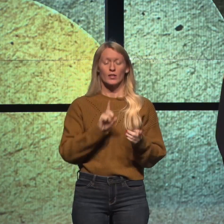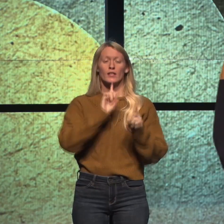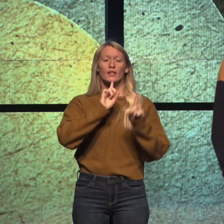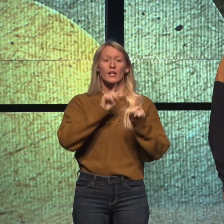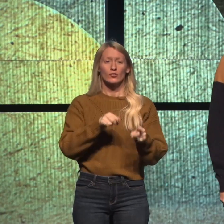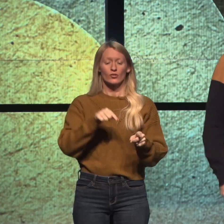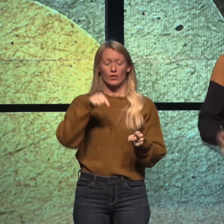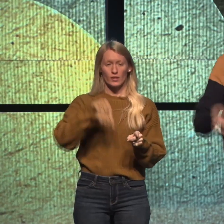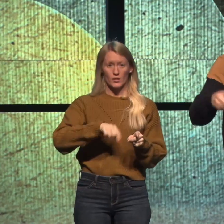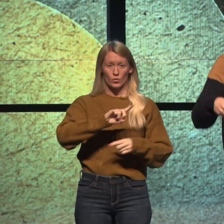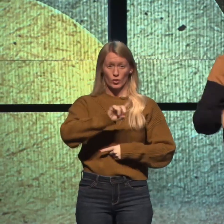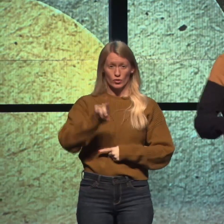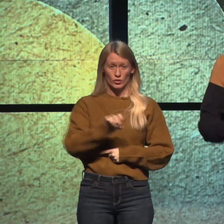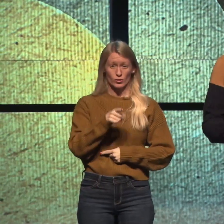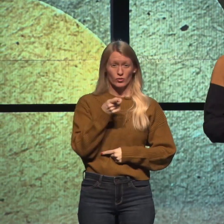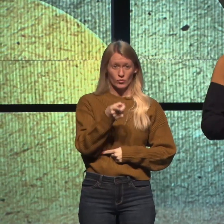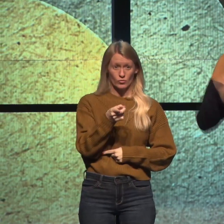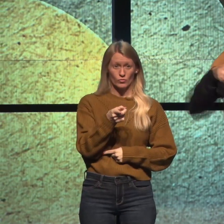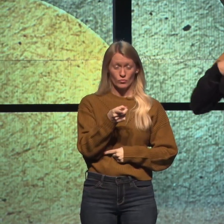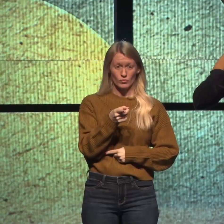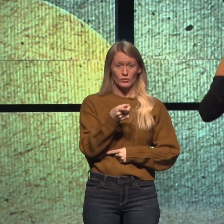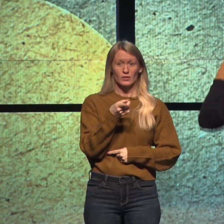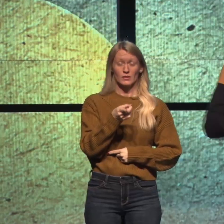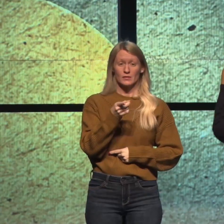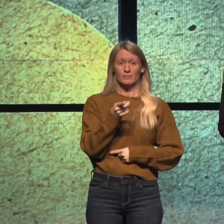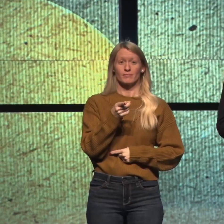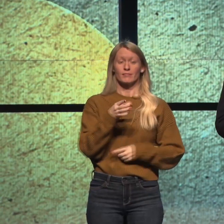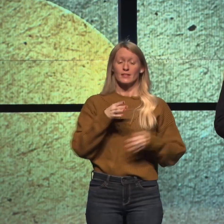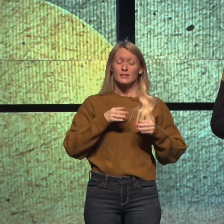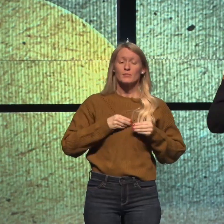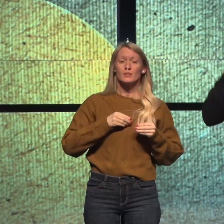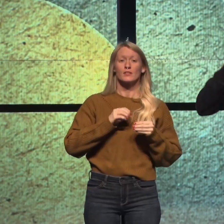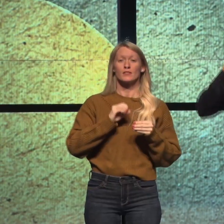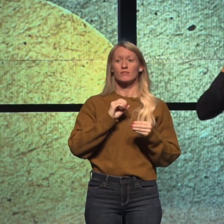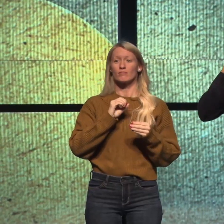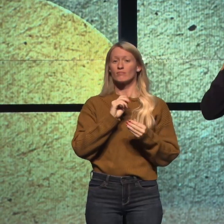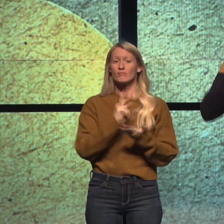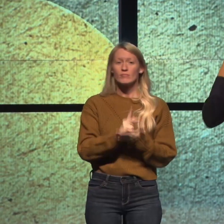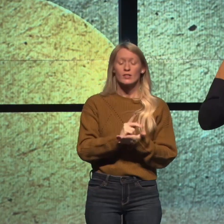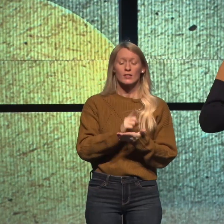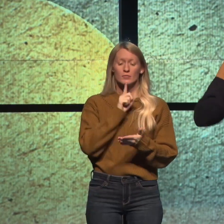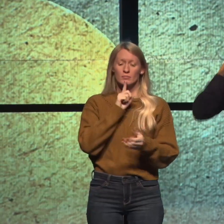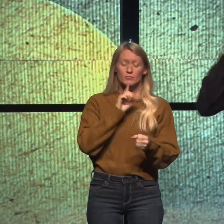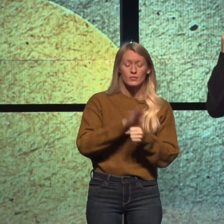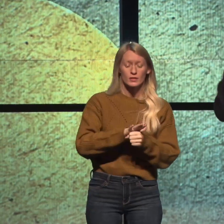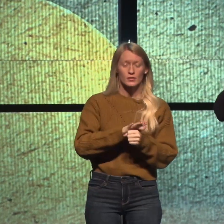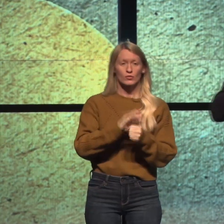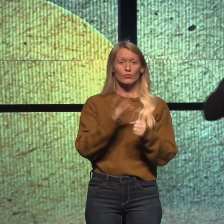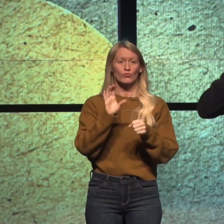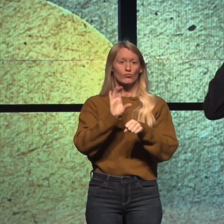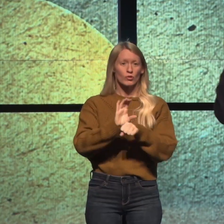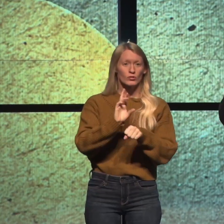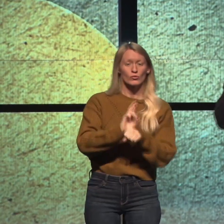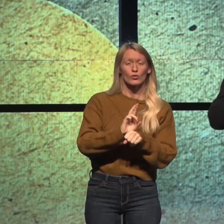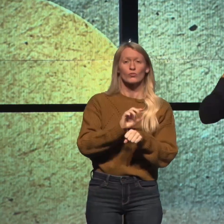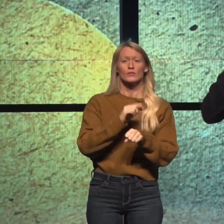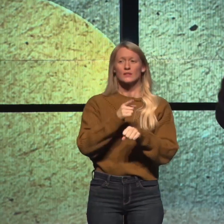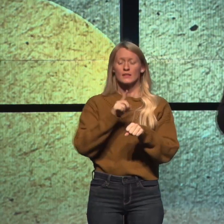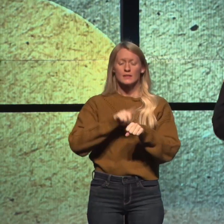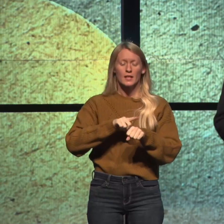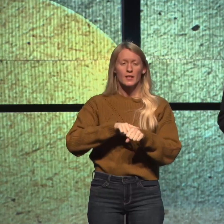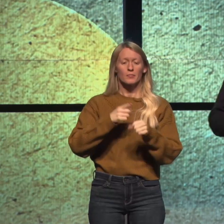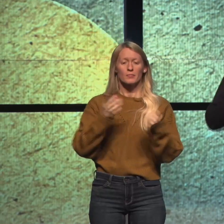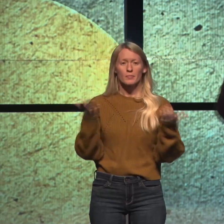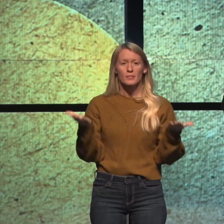in? Is this your place? Are you Crossroads? Is this a place where you feel like you can commit your time and your talent